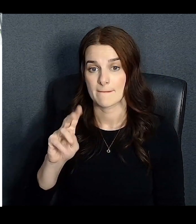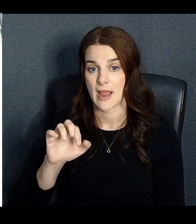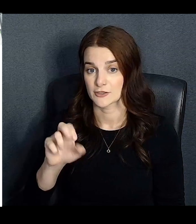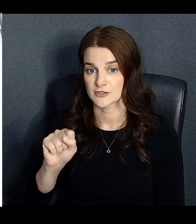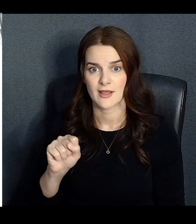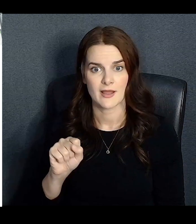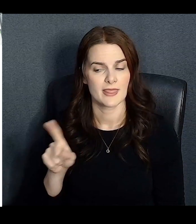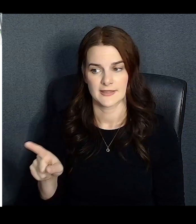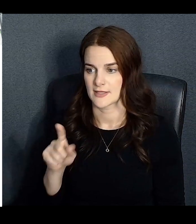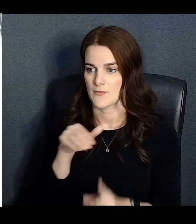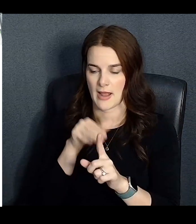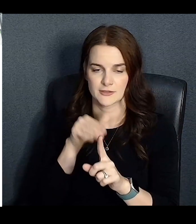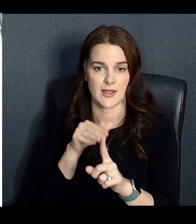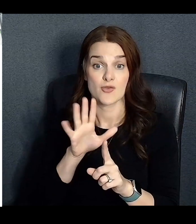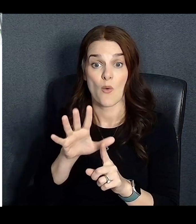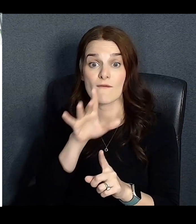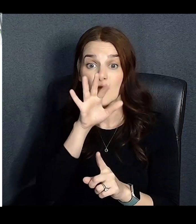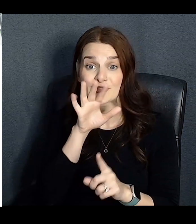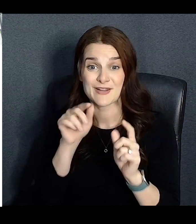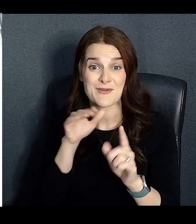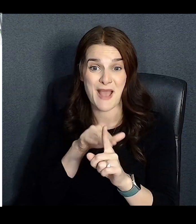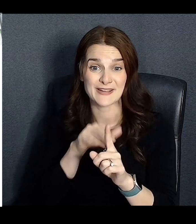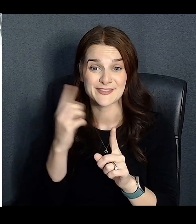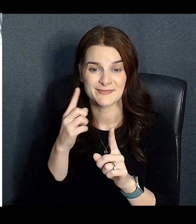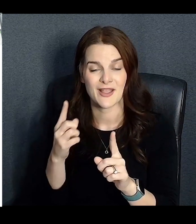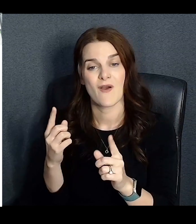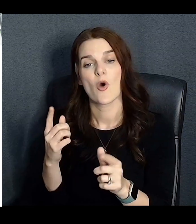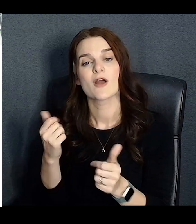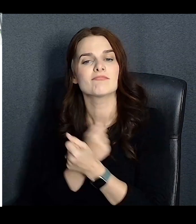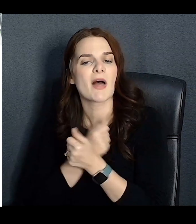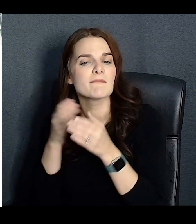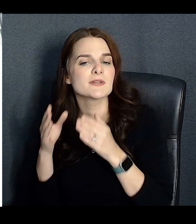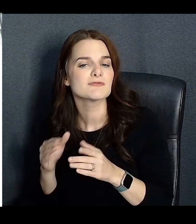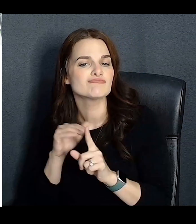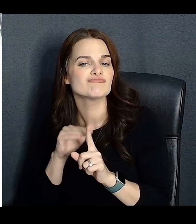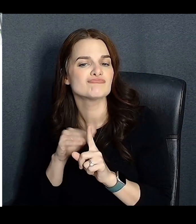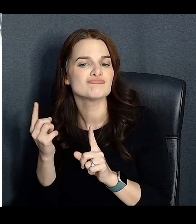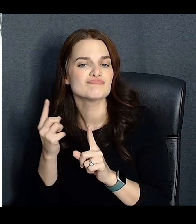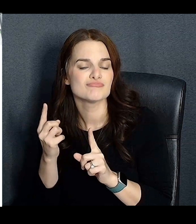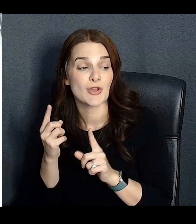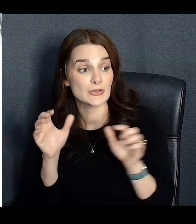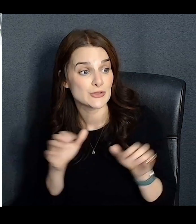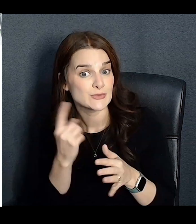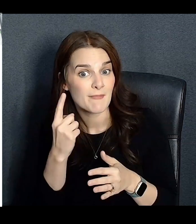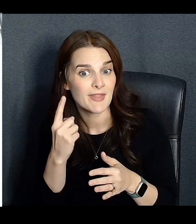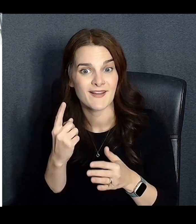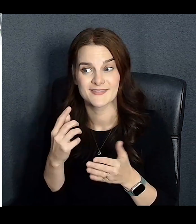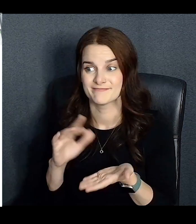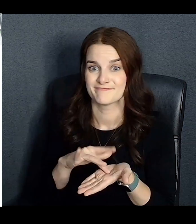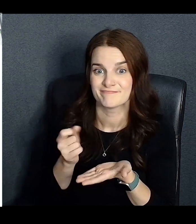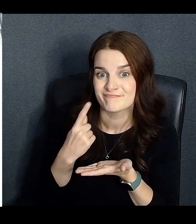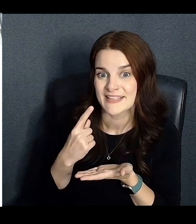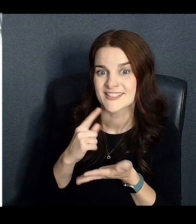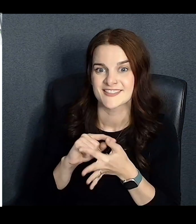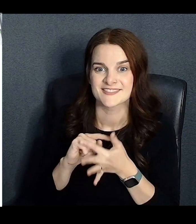own voice or a song. So you can have, your voice remind you of something, or a loved one's voice remind a person to do something,